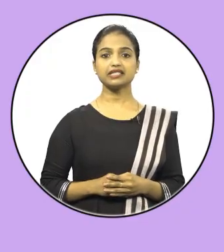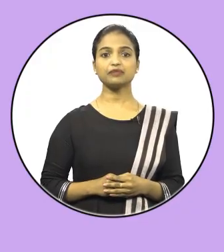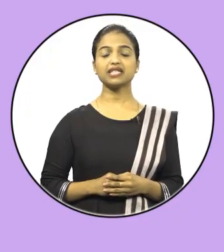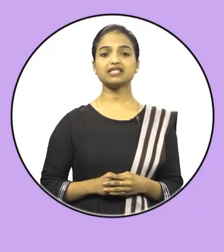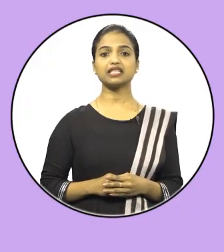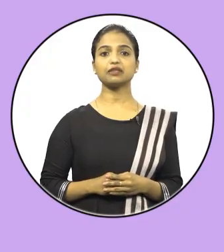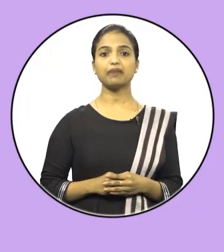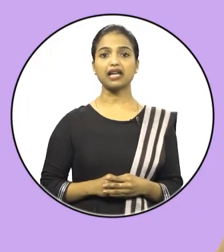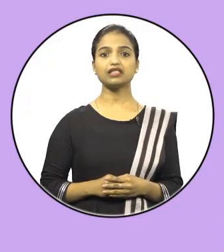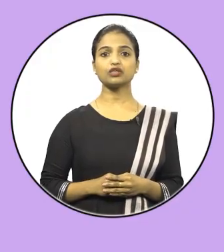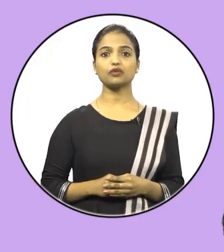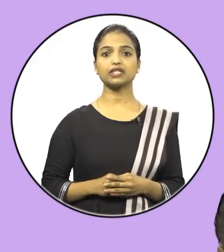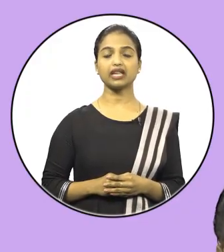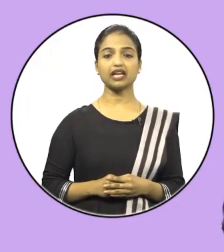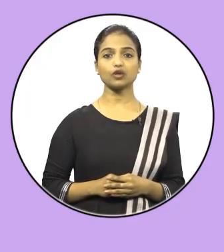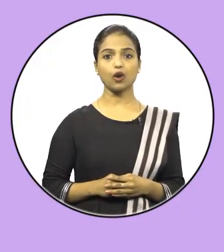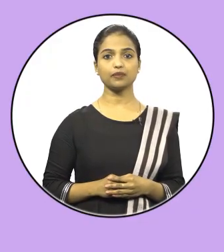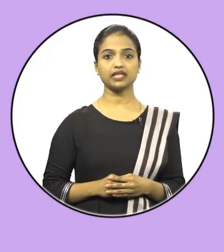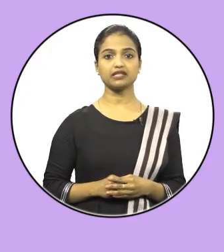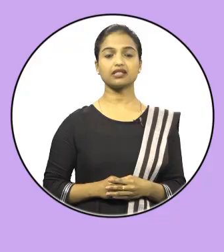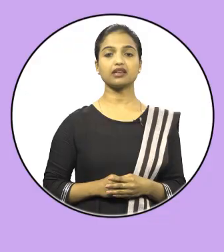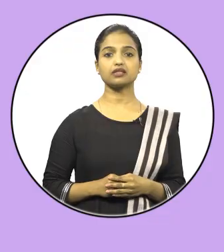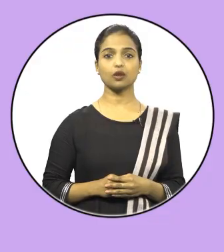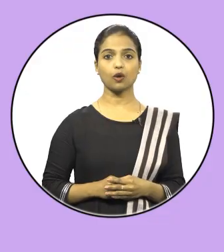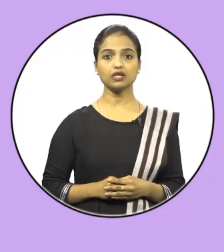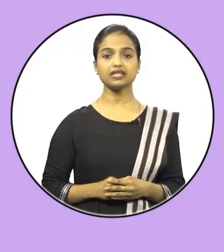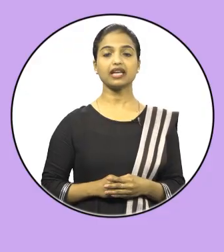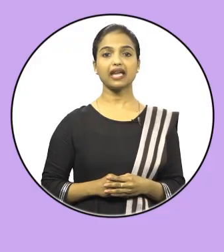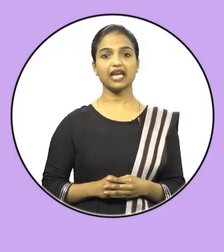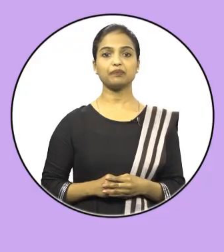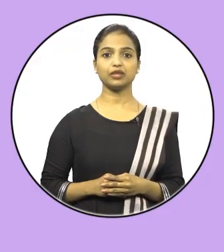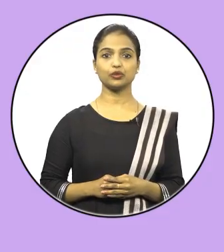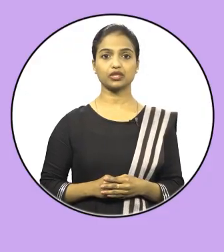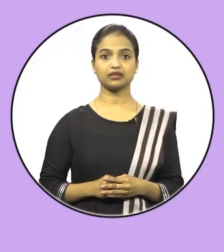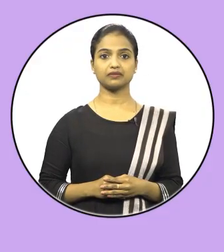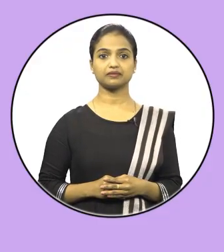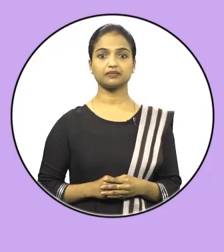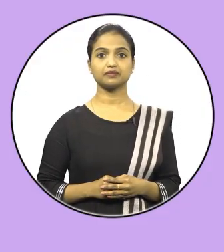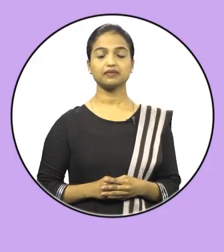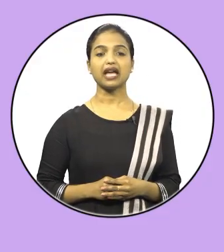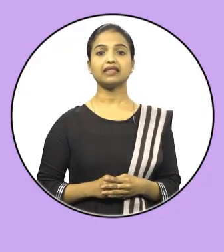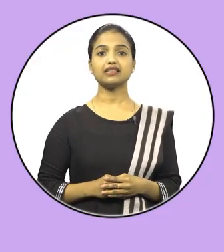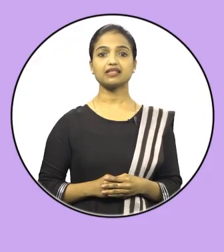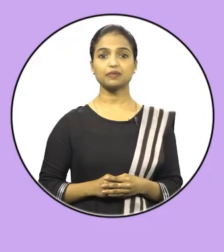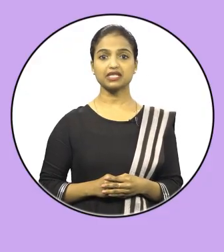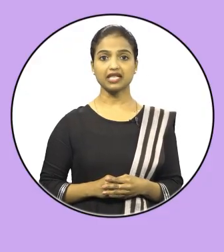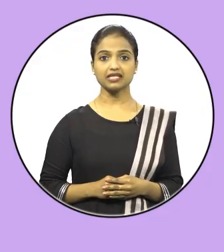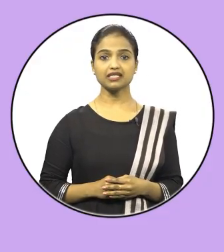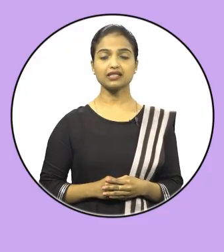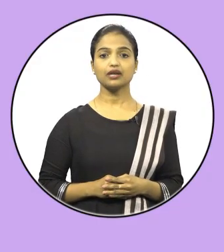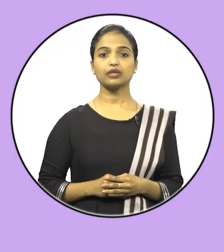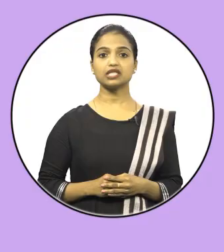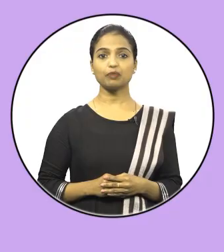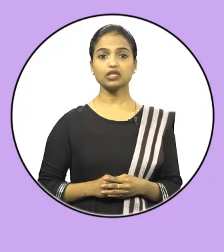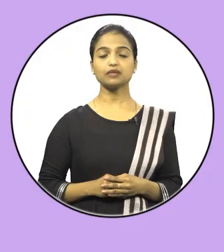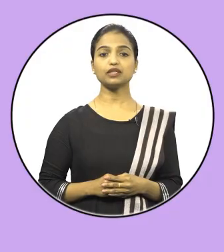The disturbance in the balance of the air components is called air pollution, and the